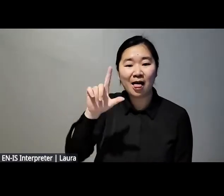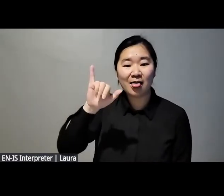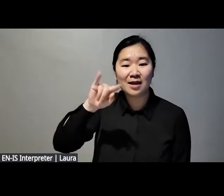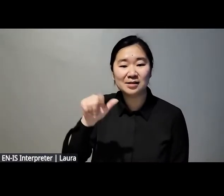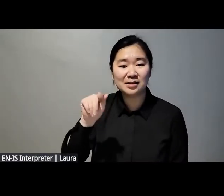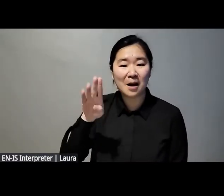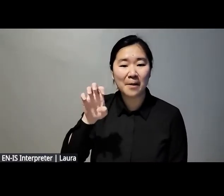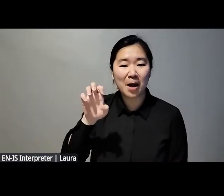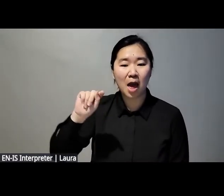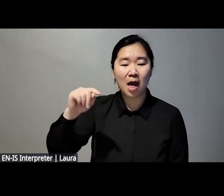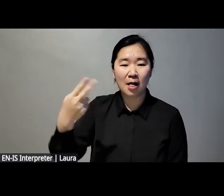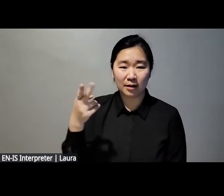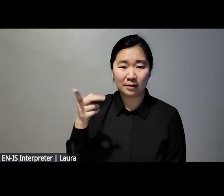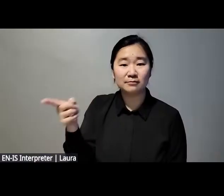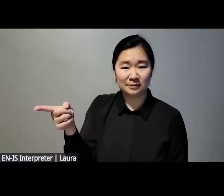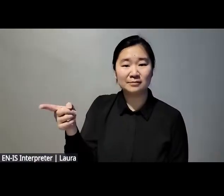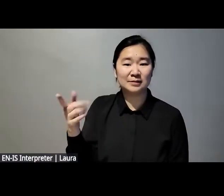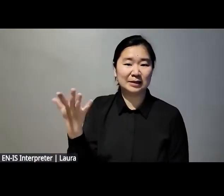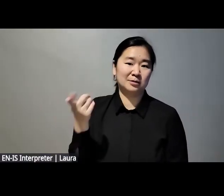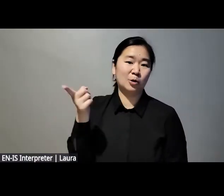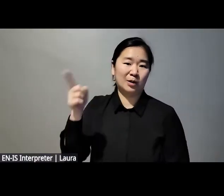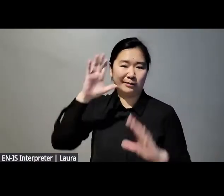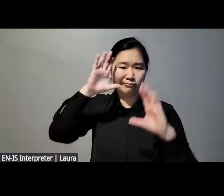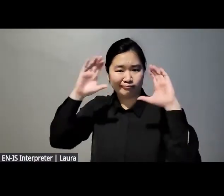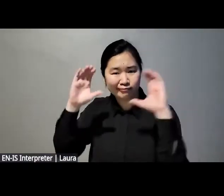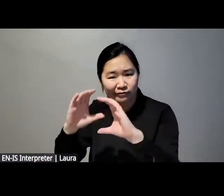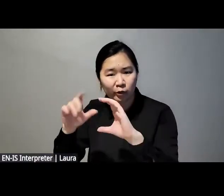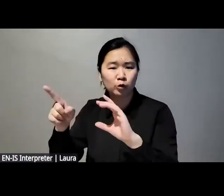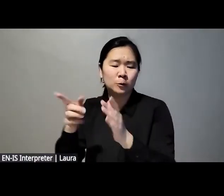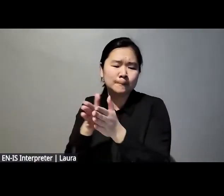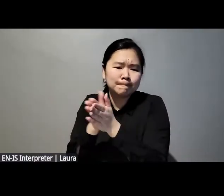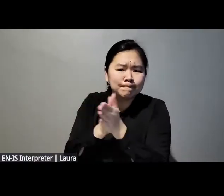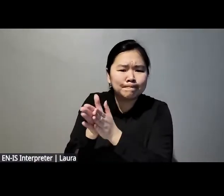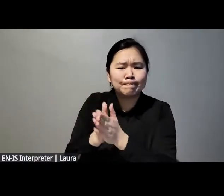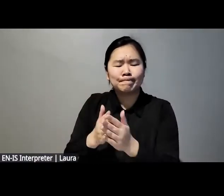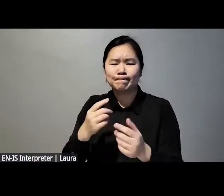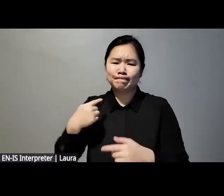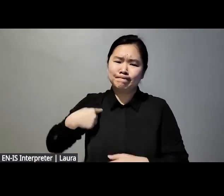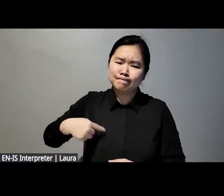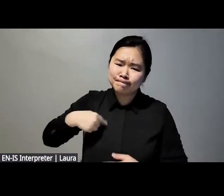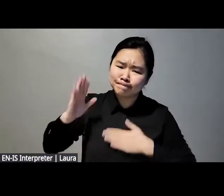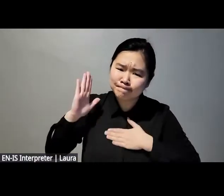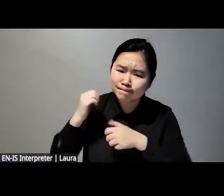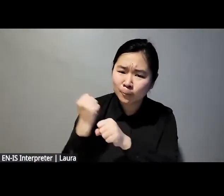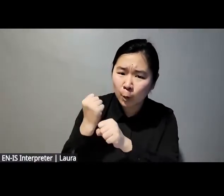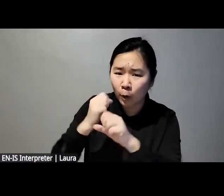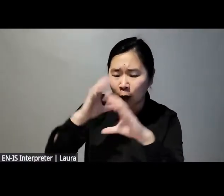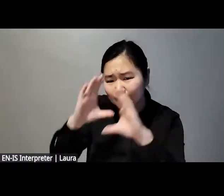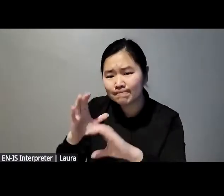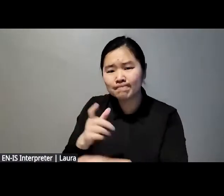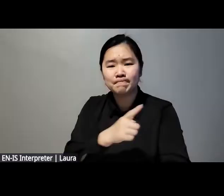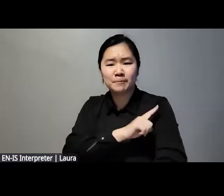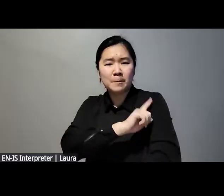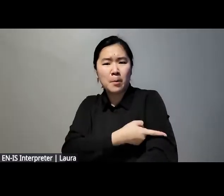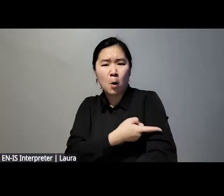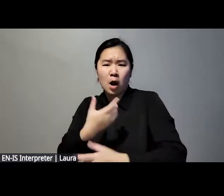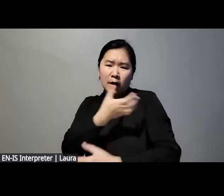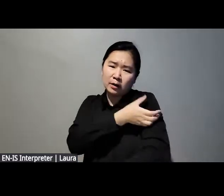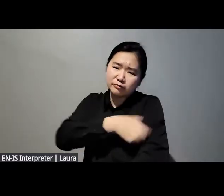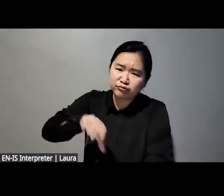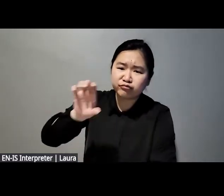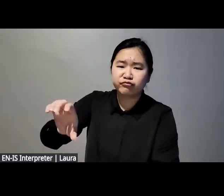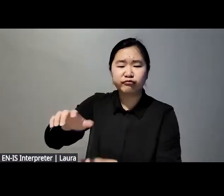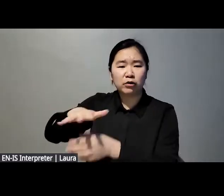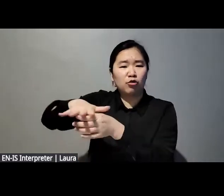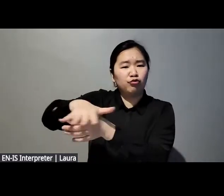paper. In the study we conducted about disability stigma, stigma was found to impact different